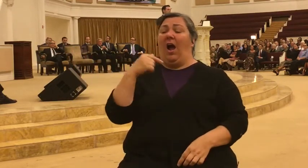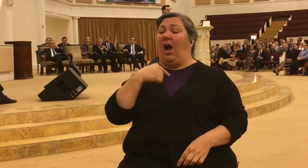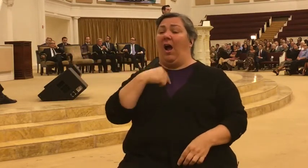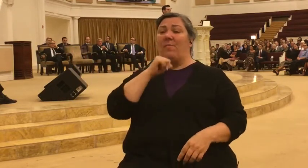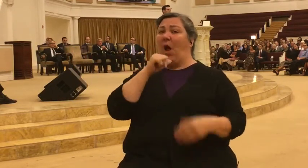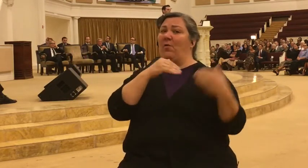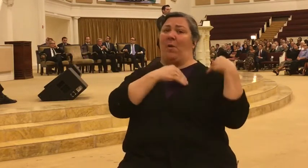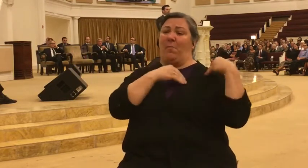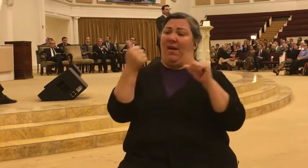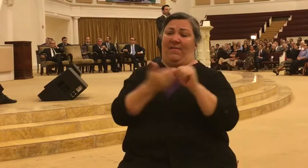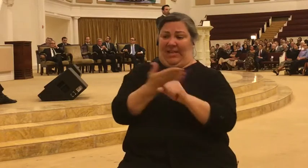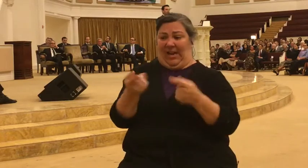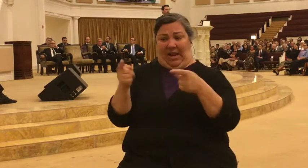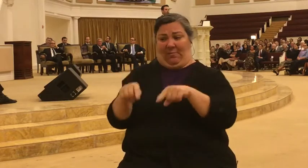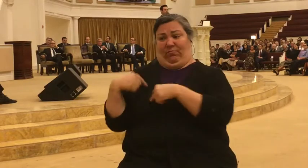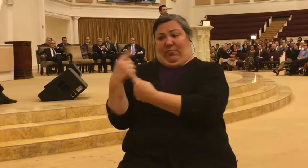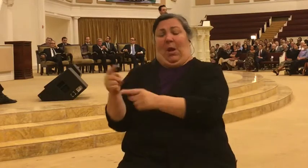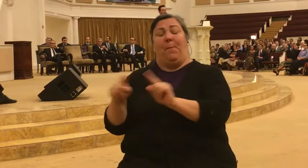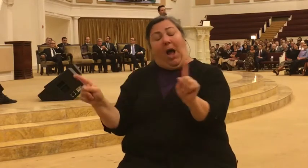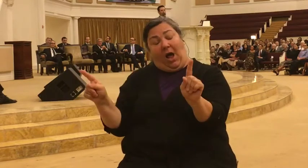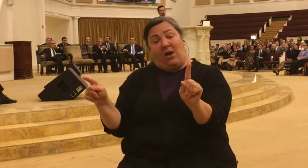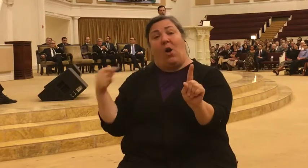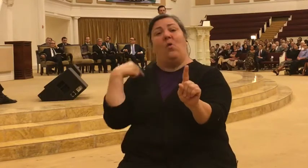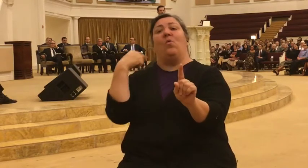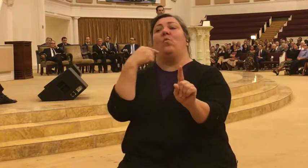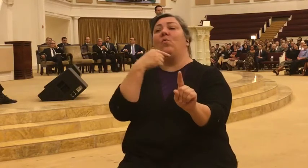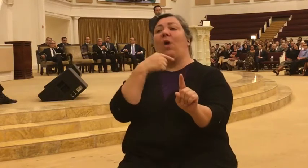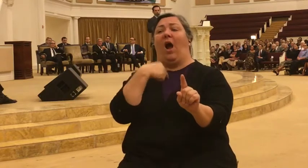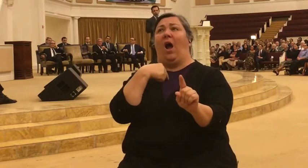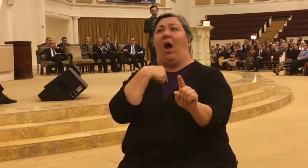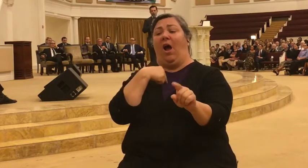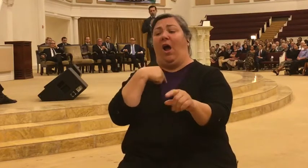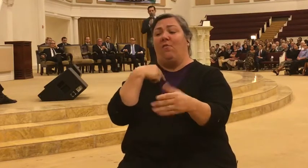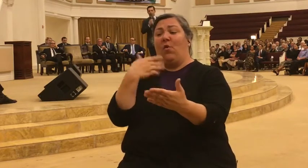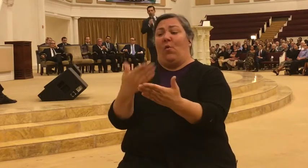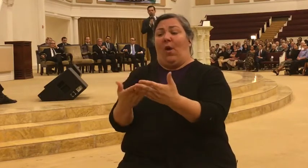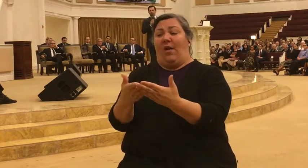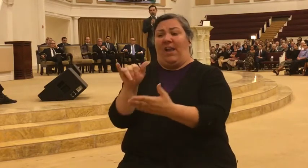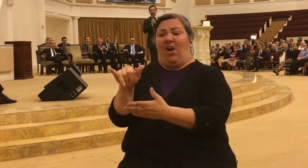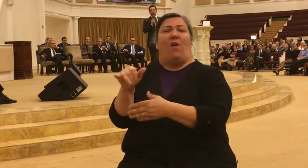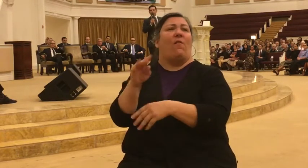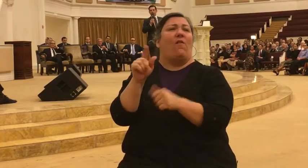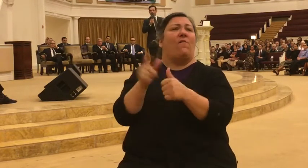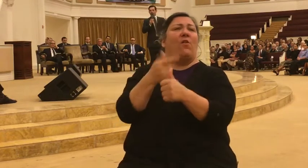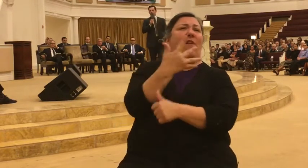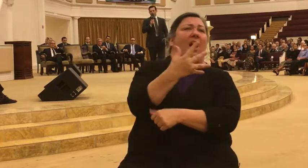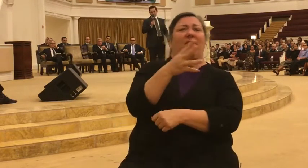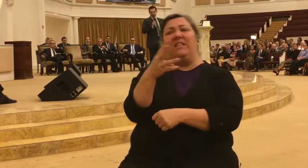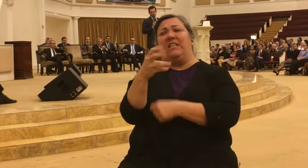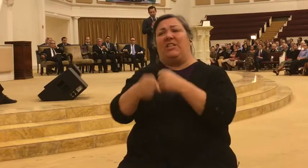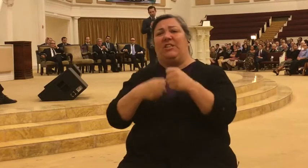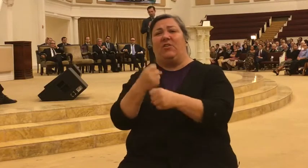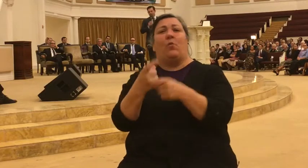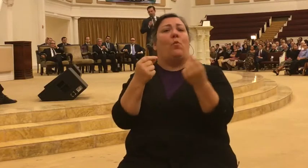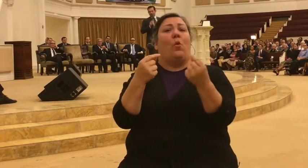has happened. But we have arrived. I explain it to people like this. For the first 5 or 6 years, we were sowing